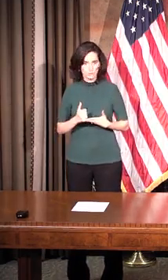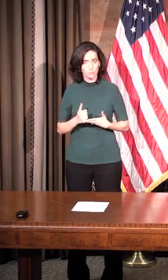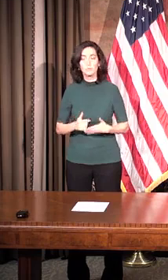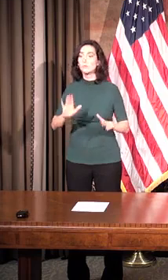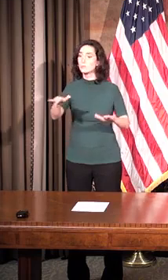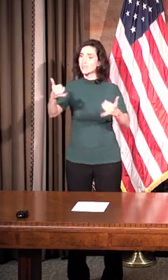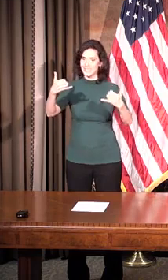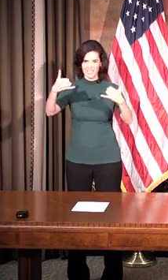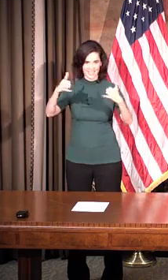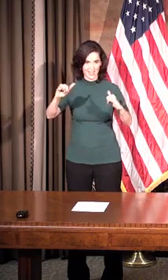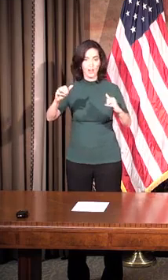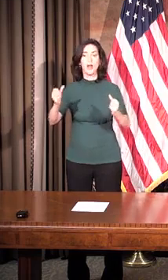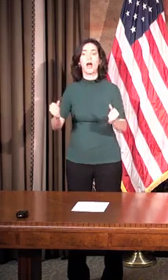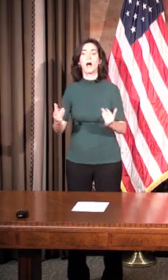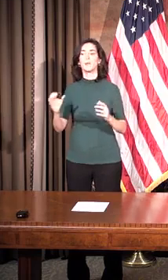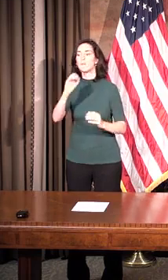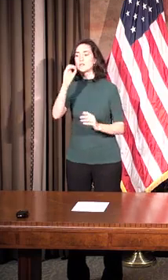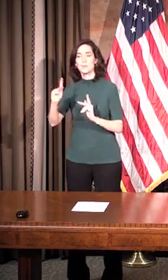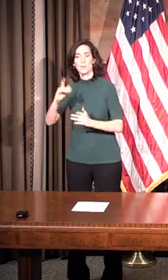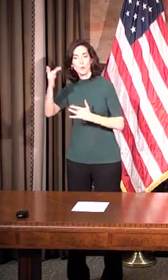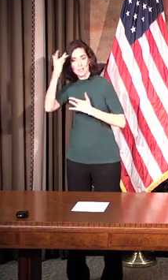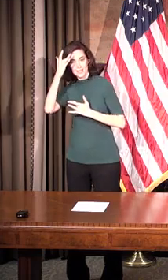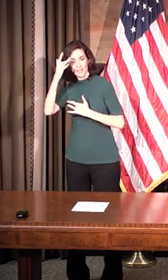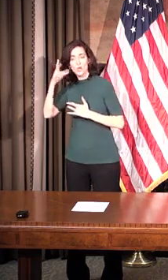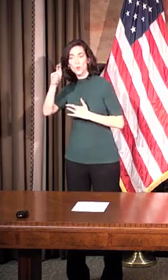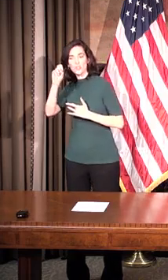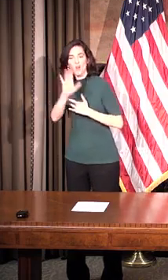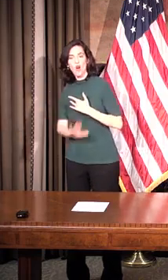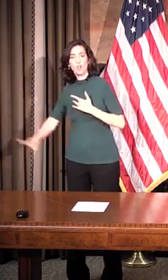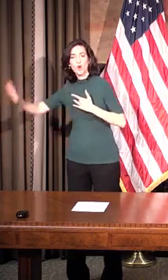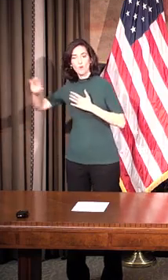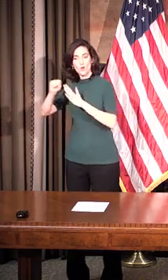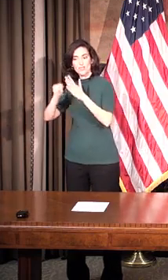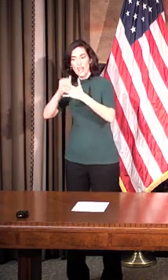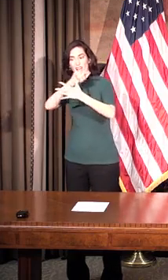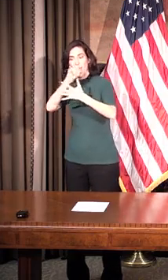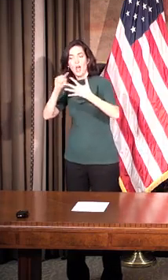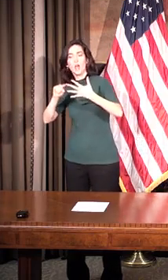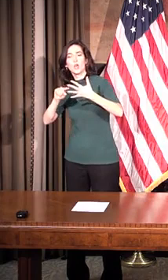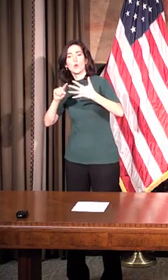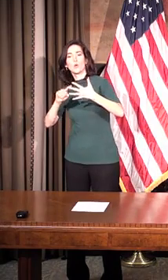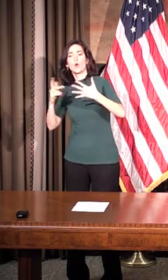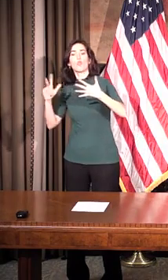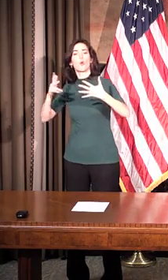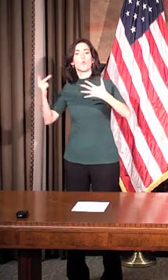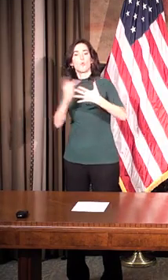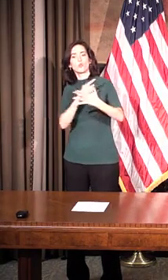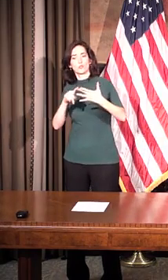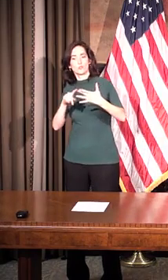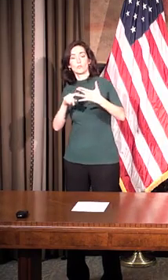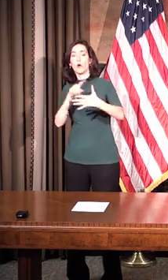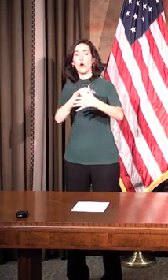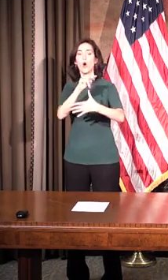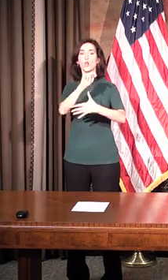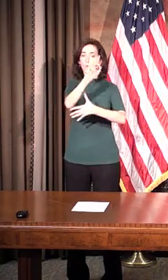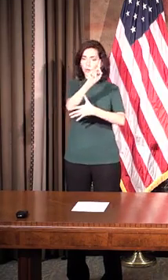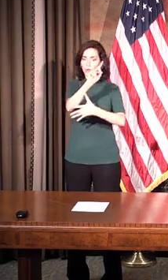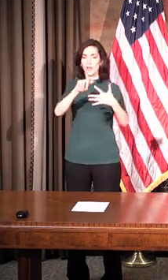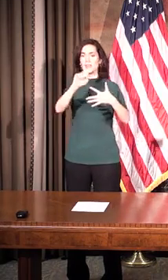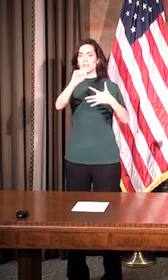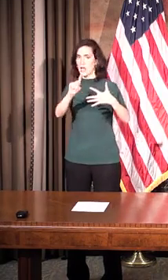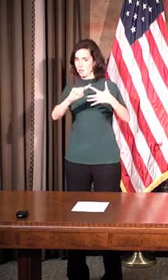country for per capita cases. Now we've been overtaken by North Dakota and South Dakota. Part of the reason is